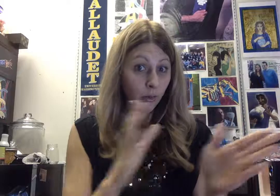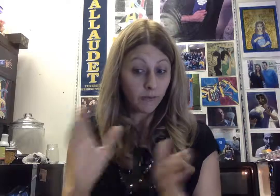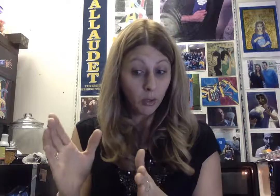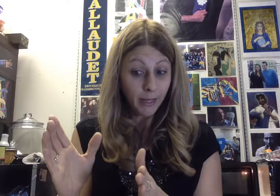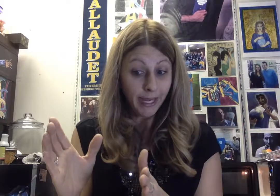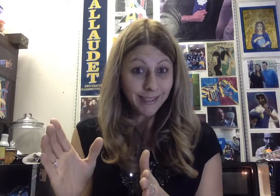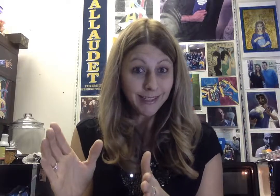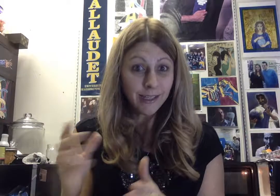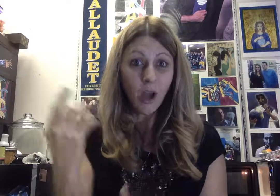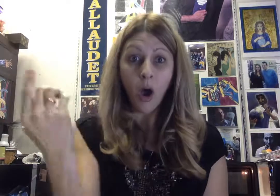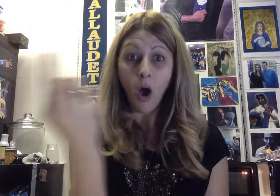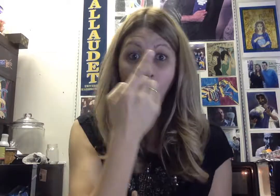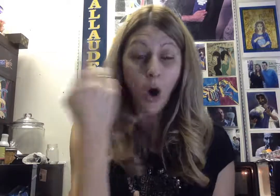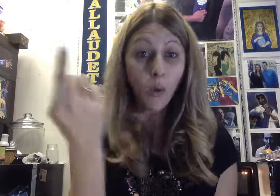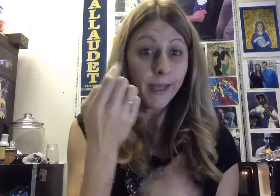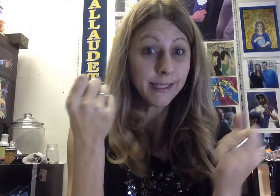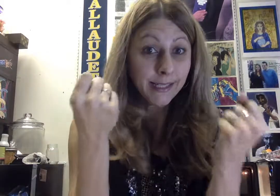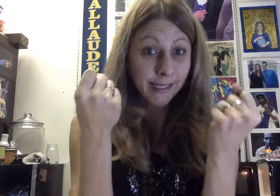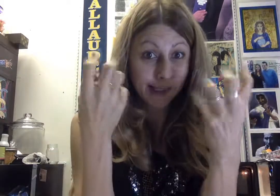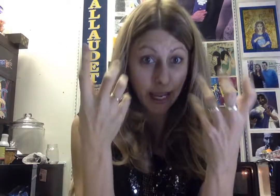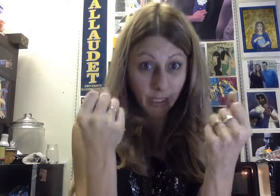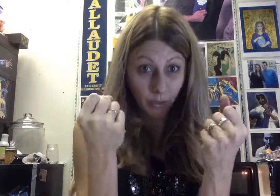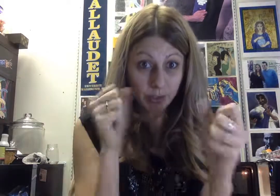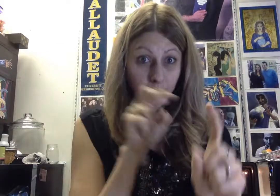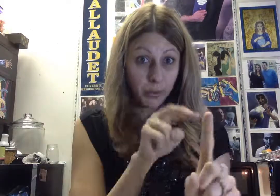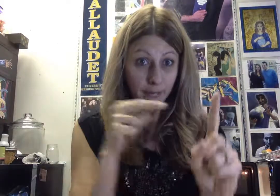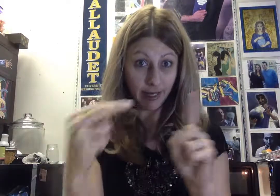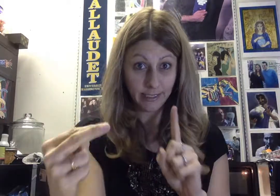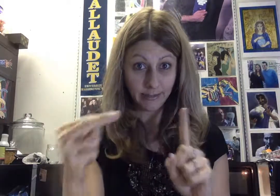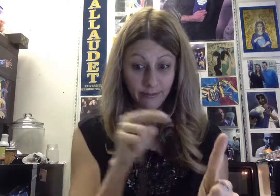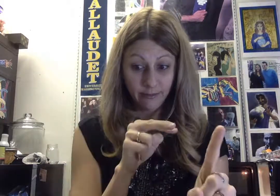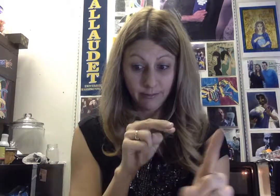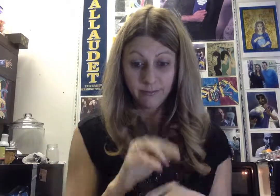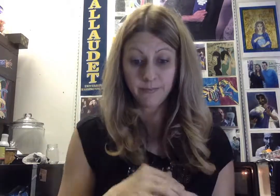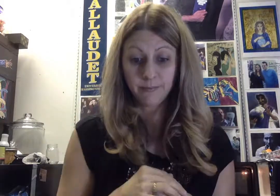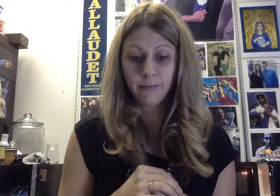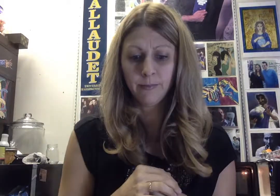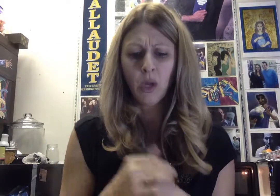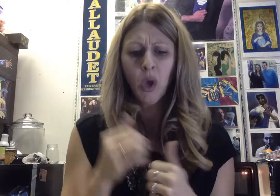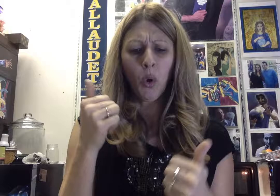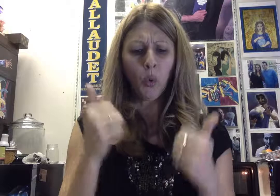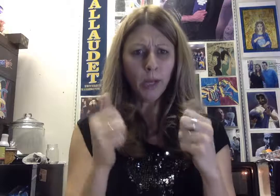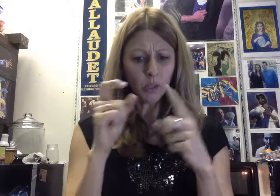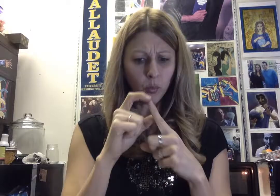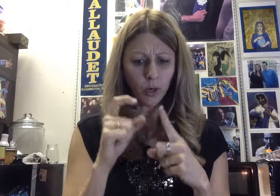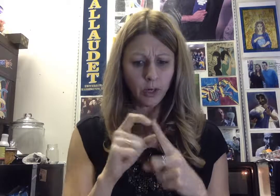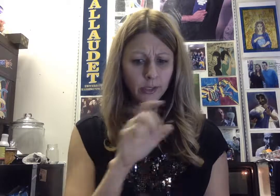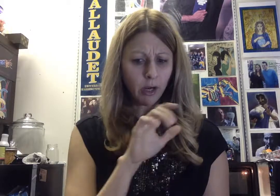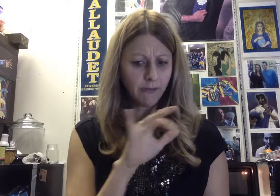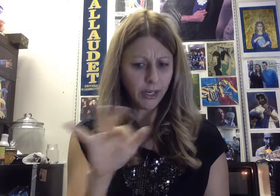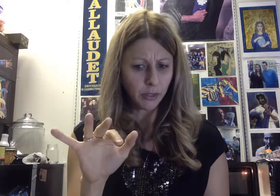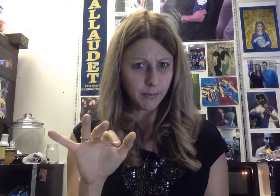floor plans? Always the signer's perspective. Which words are